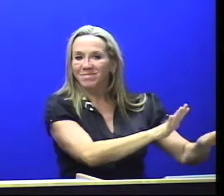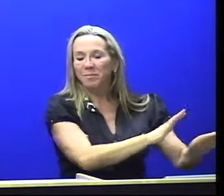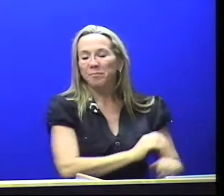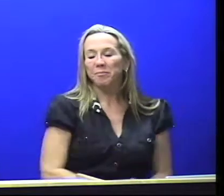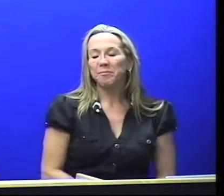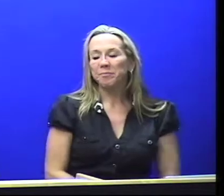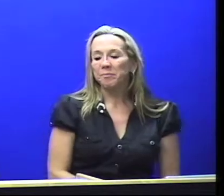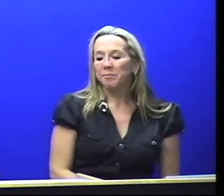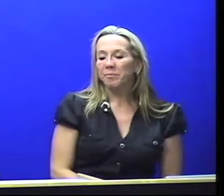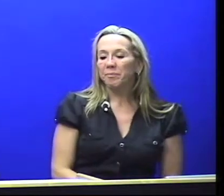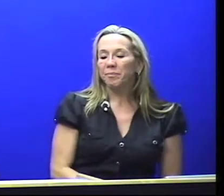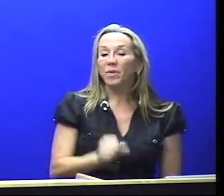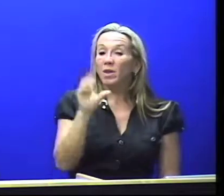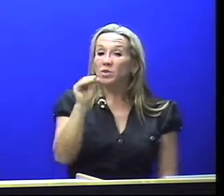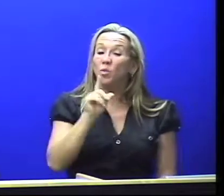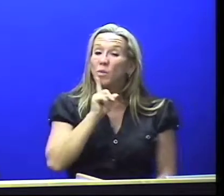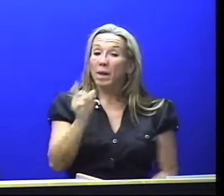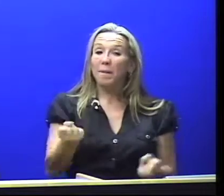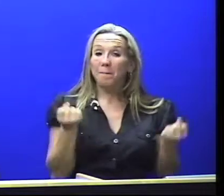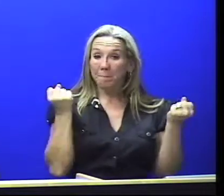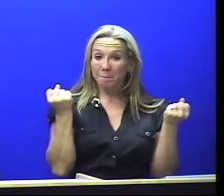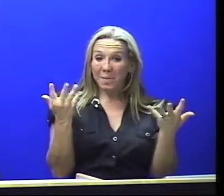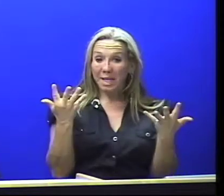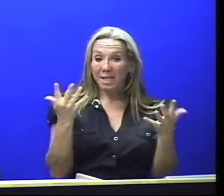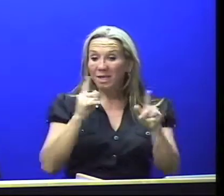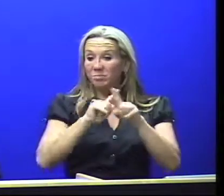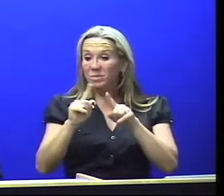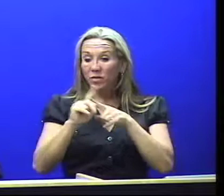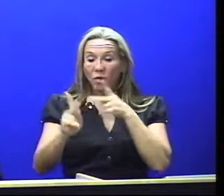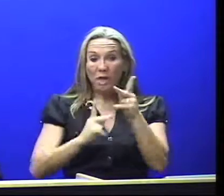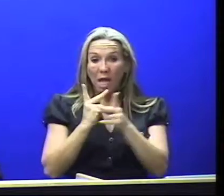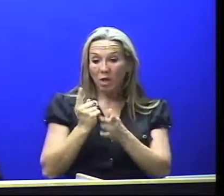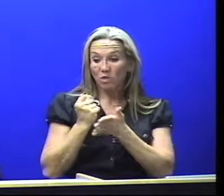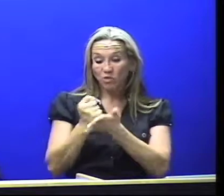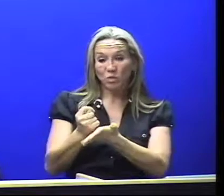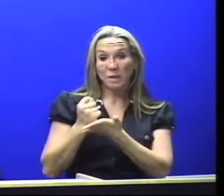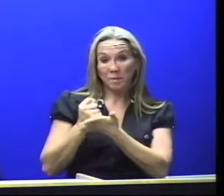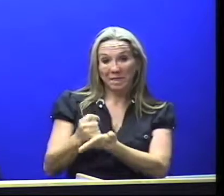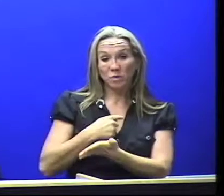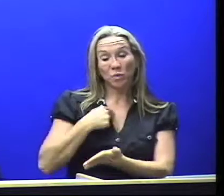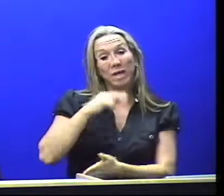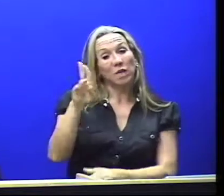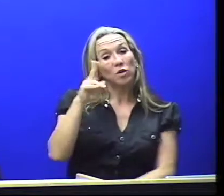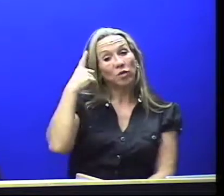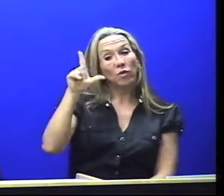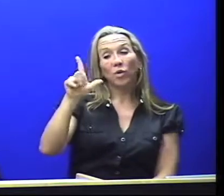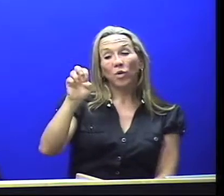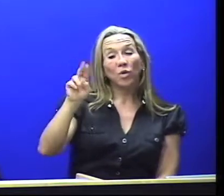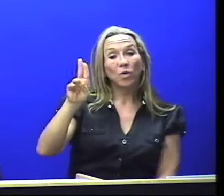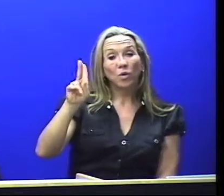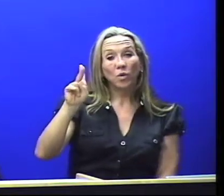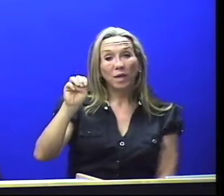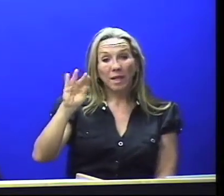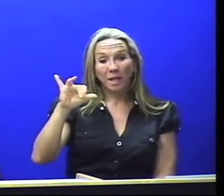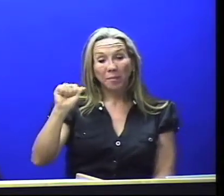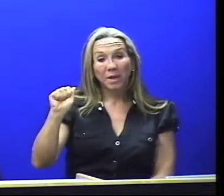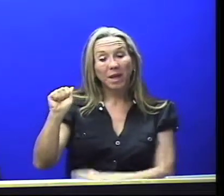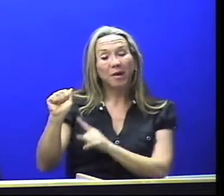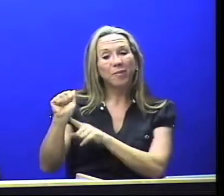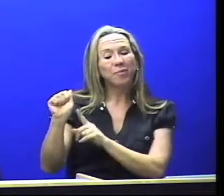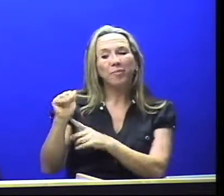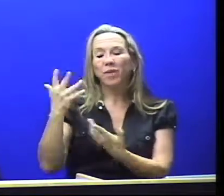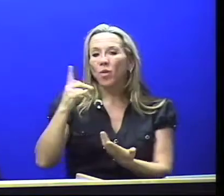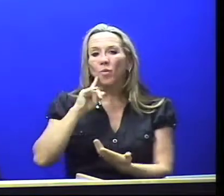So many of the treatments that we give for leukemia